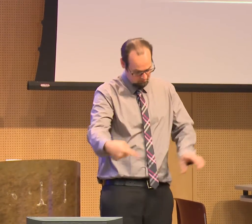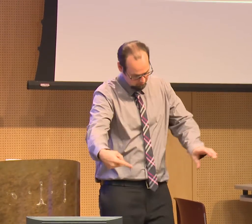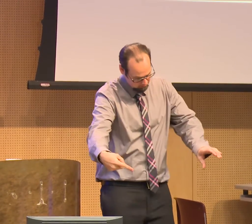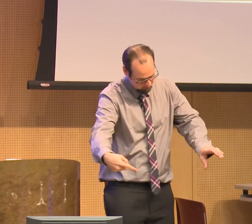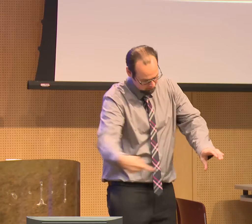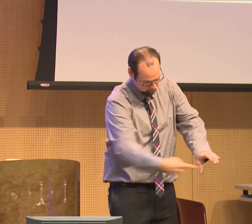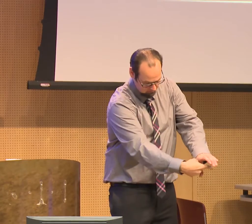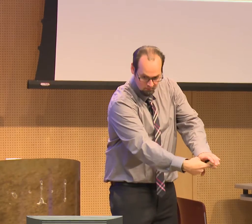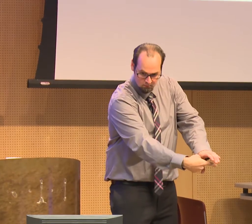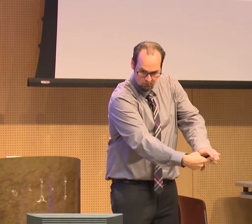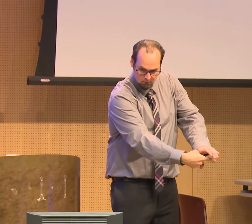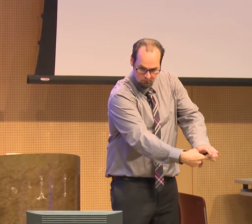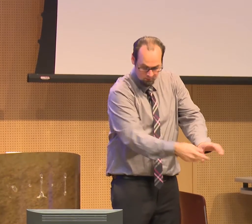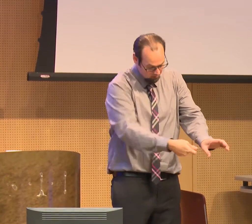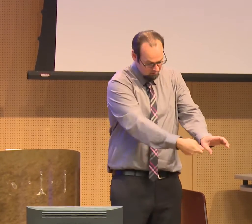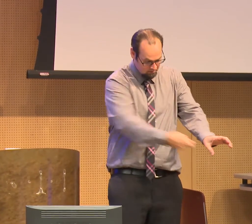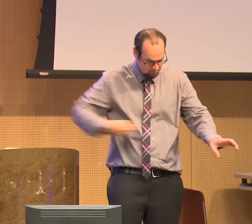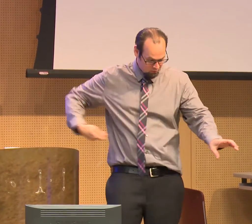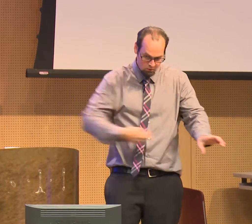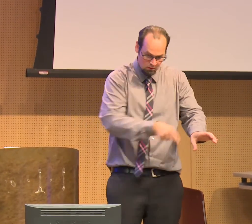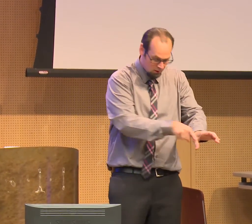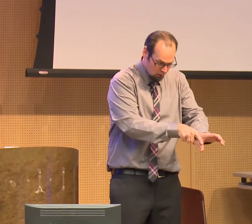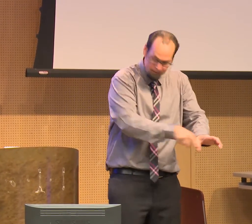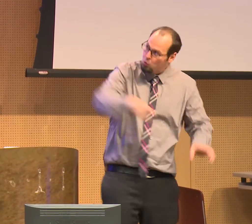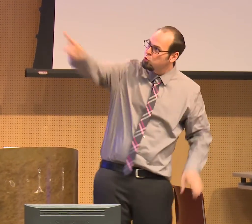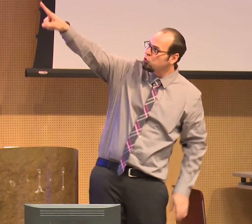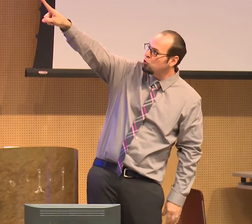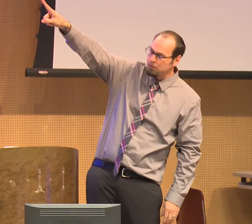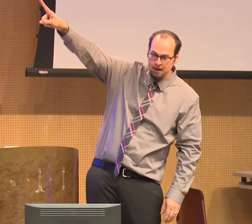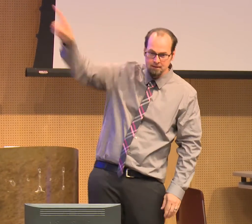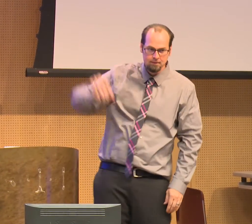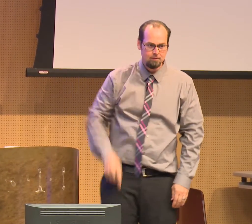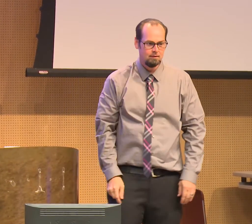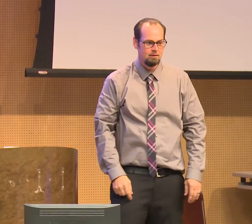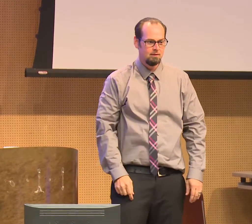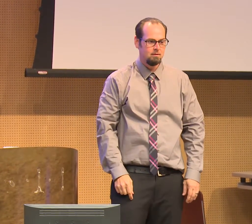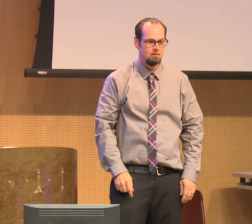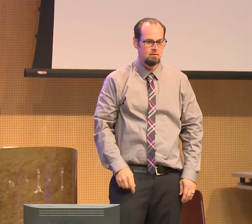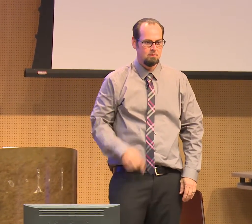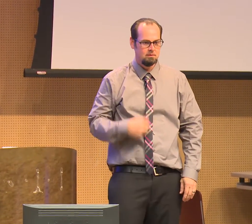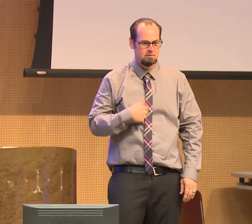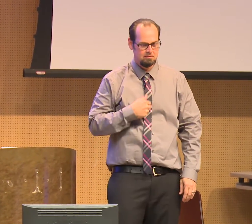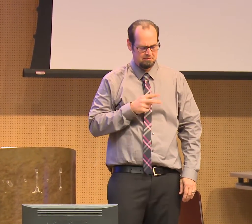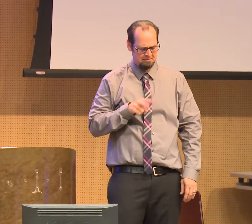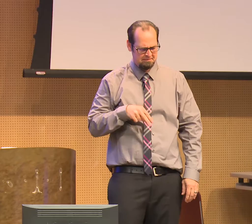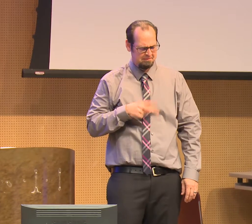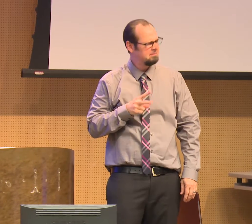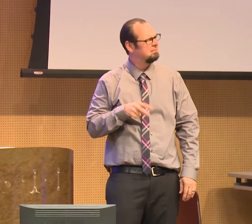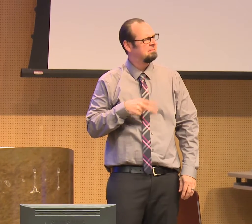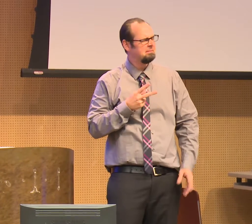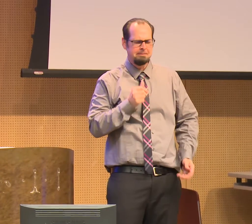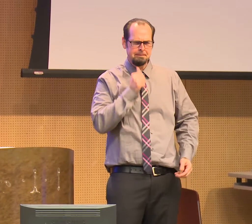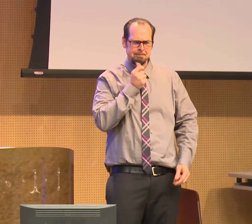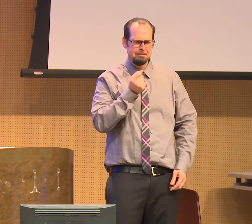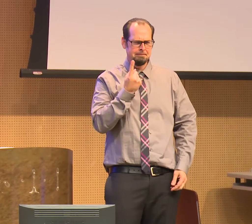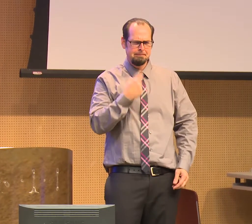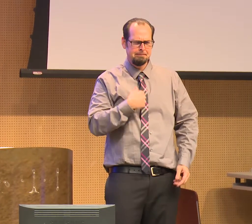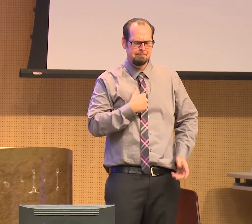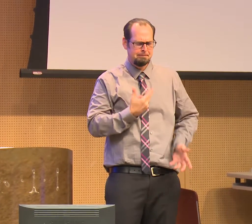gave it to me, and told me to pull it into the barrel and then to pull the trigger. I didn't understand what he meant by